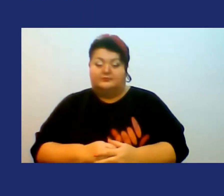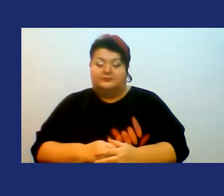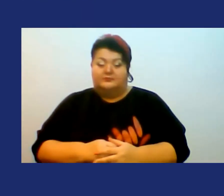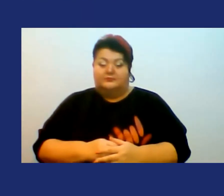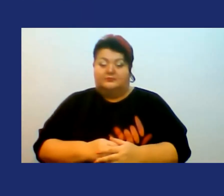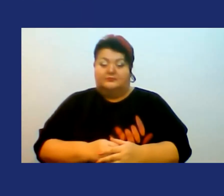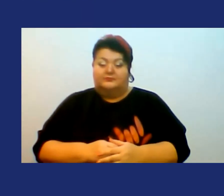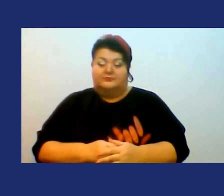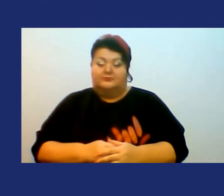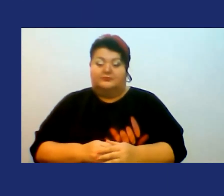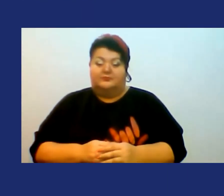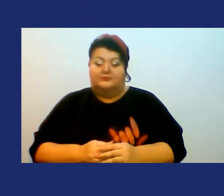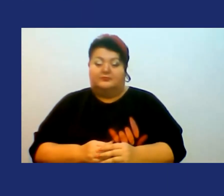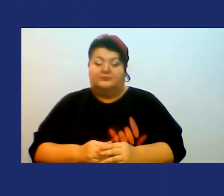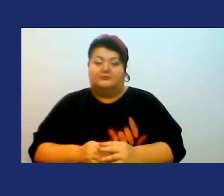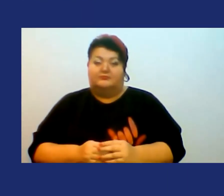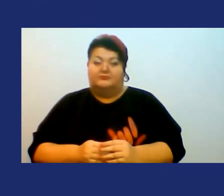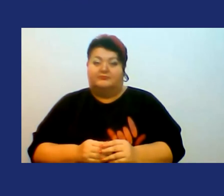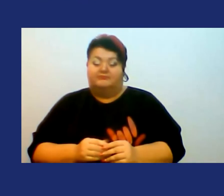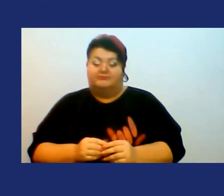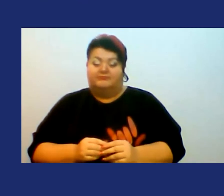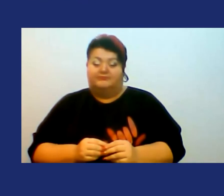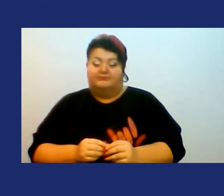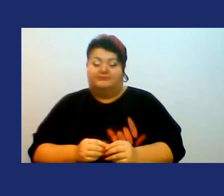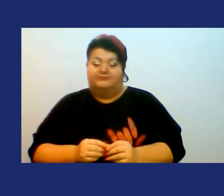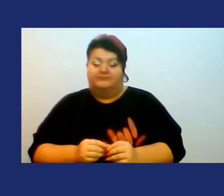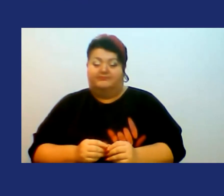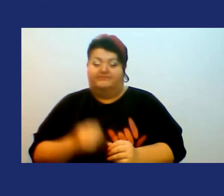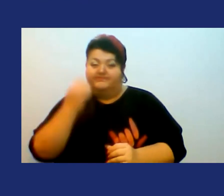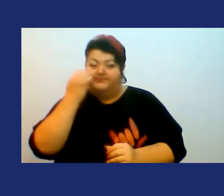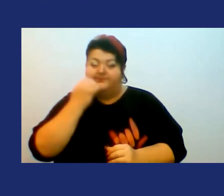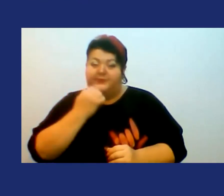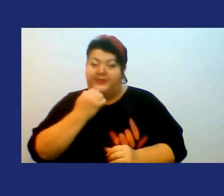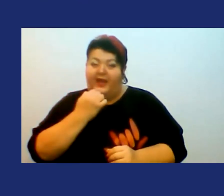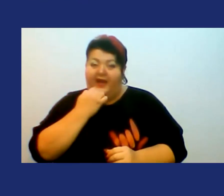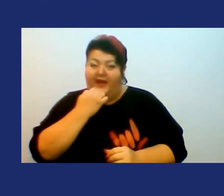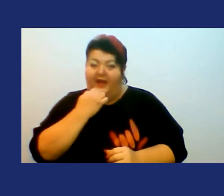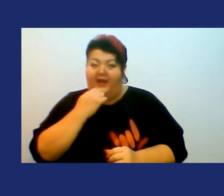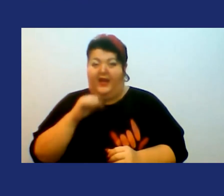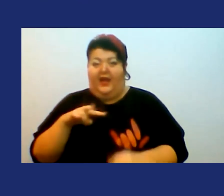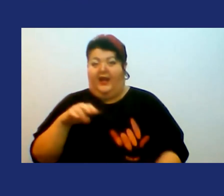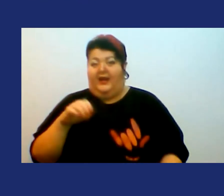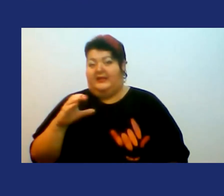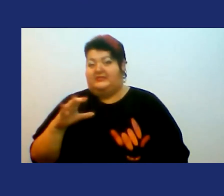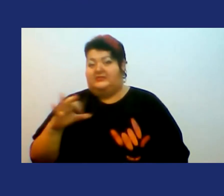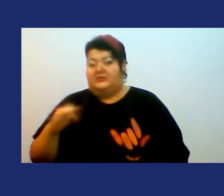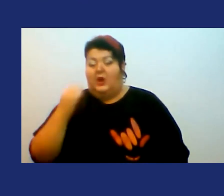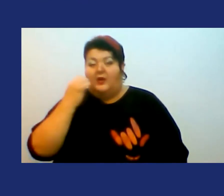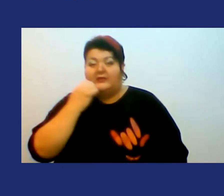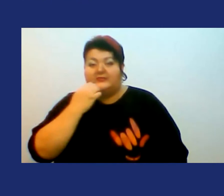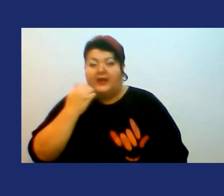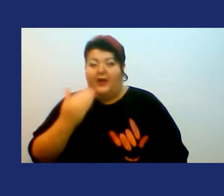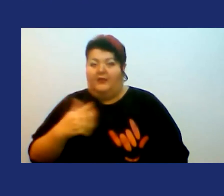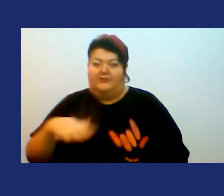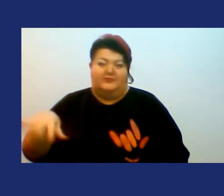final remarks. Meredith, floor is yours. Thank you, Elisa. Thank you to everyone for joining